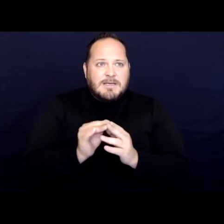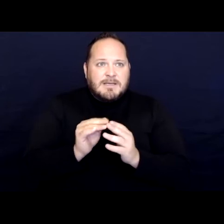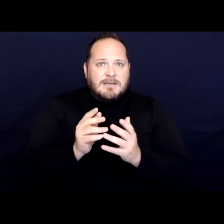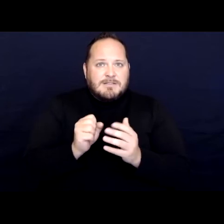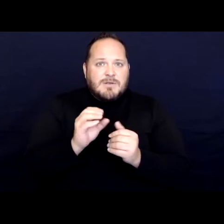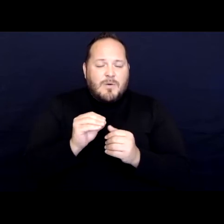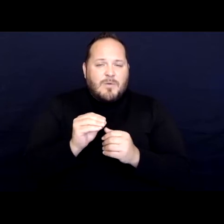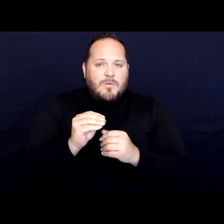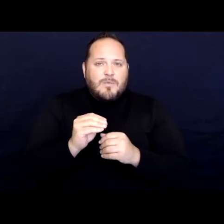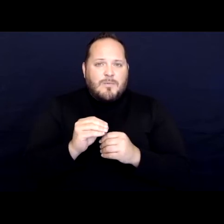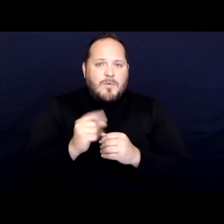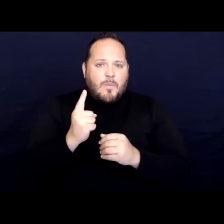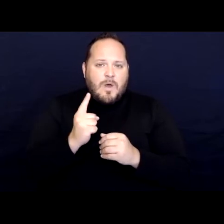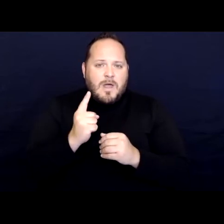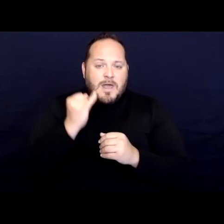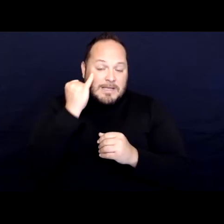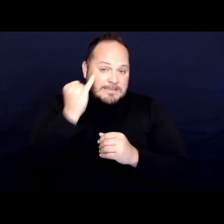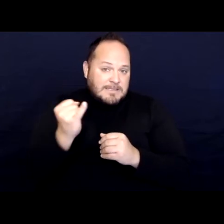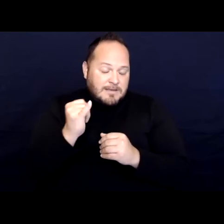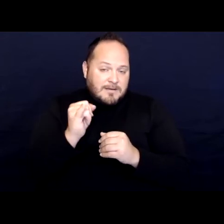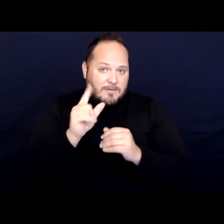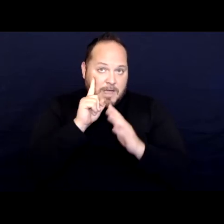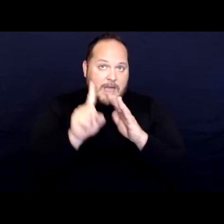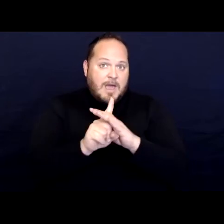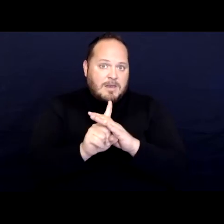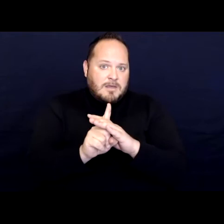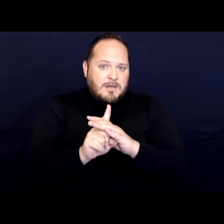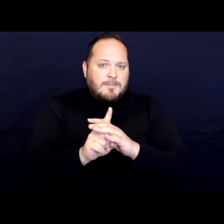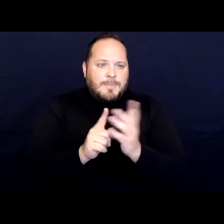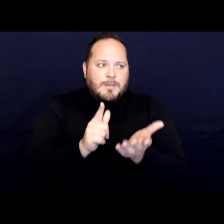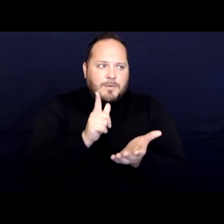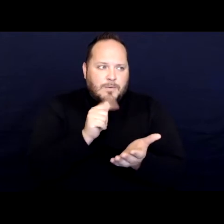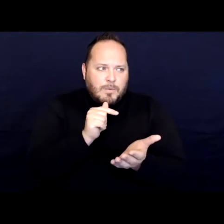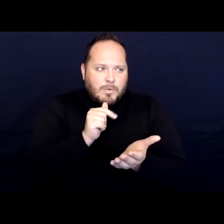so one of the ideas that we had was, who is not